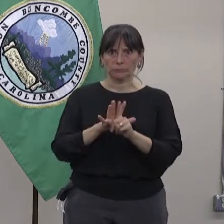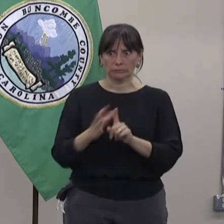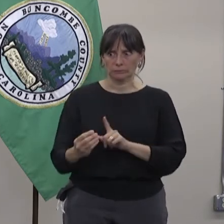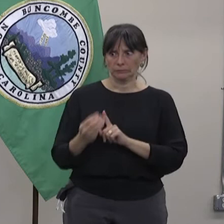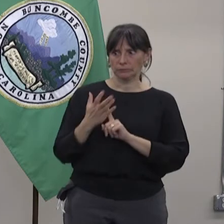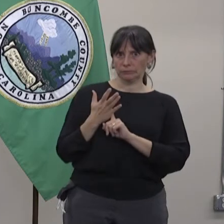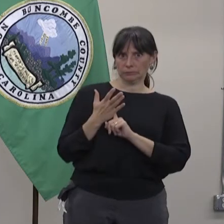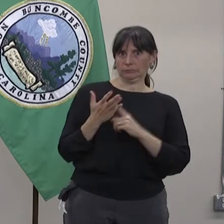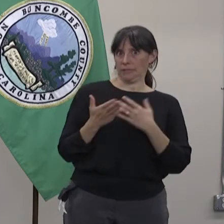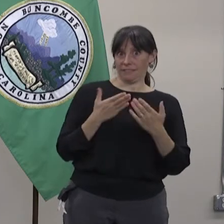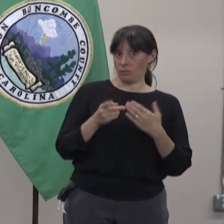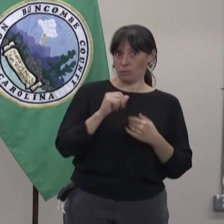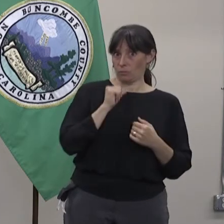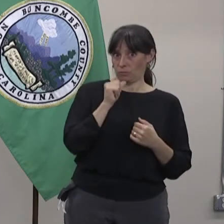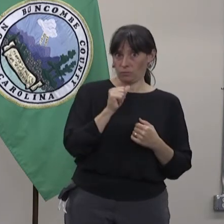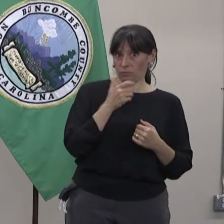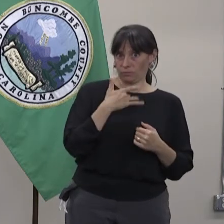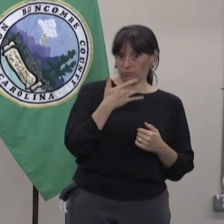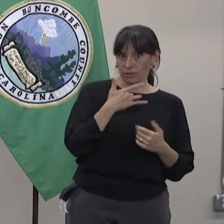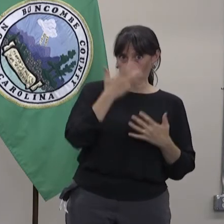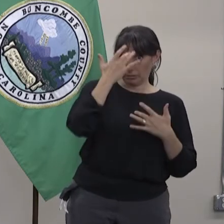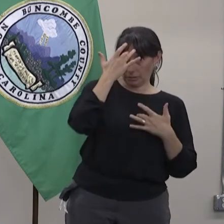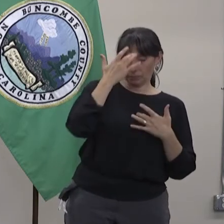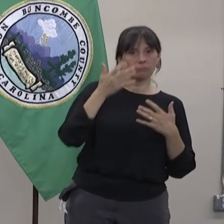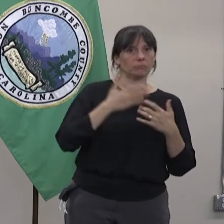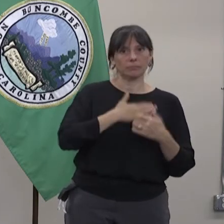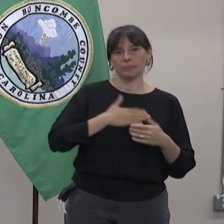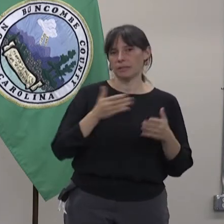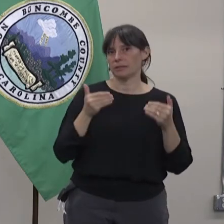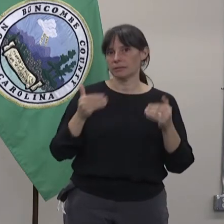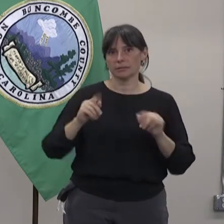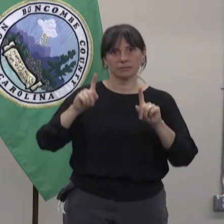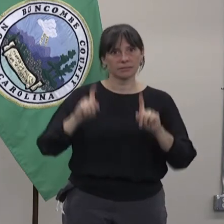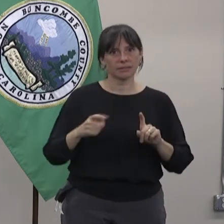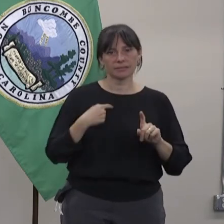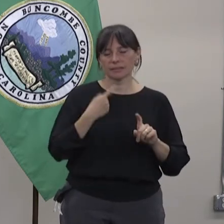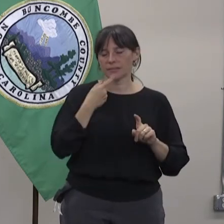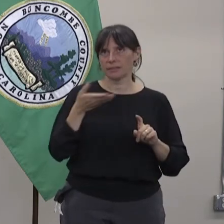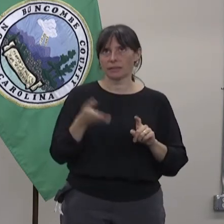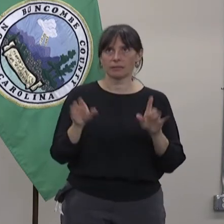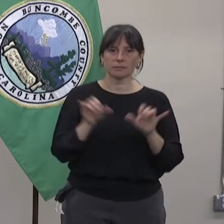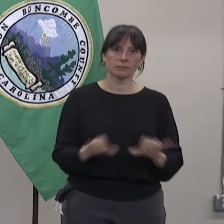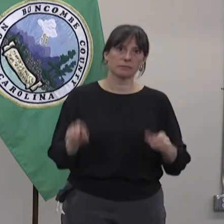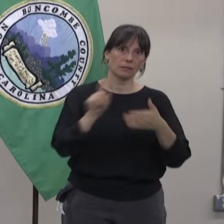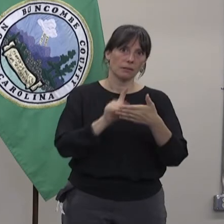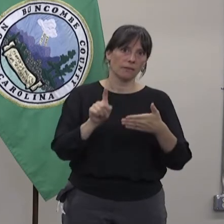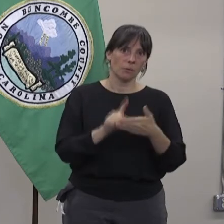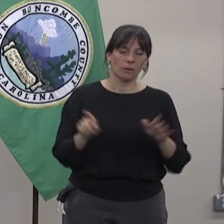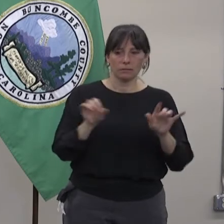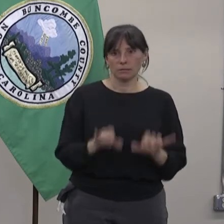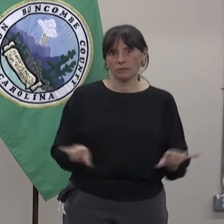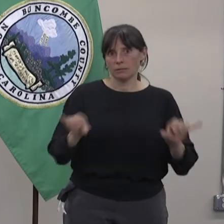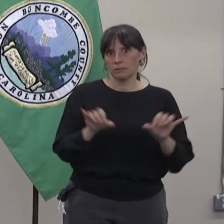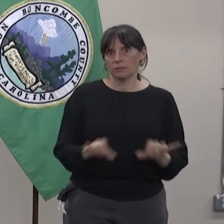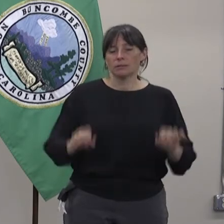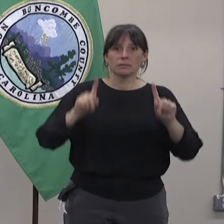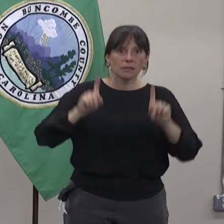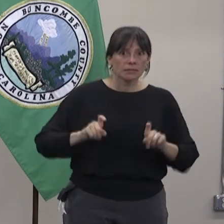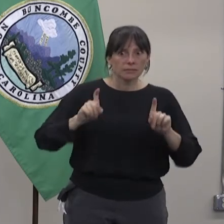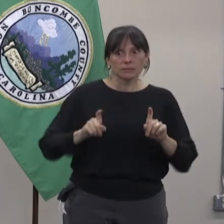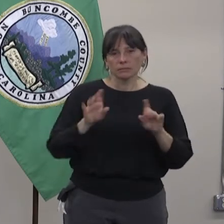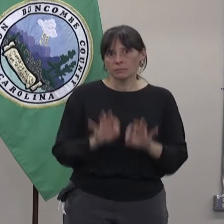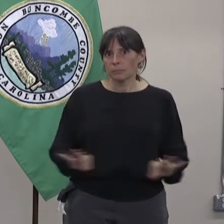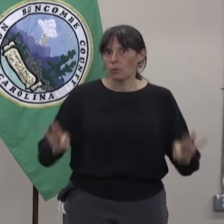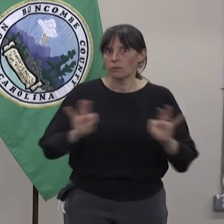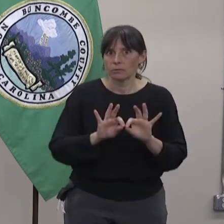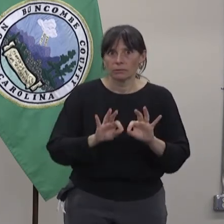of symptoms, please get tested. I say it every week, testing is important.